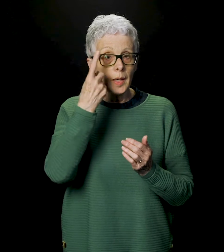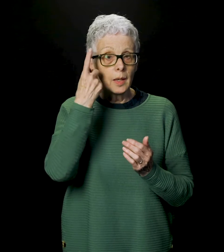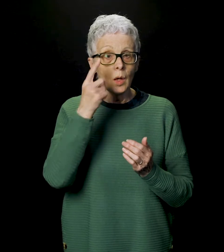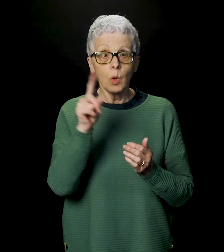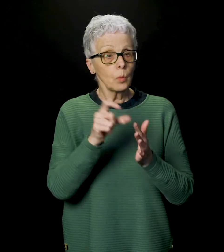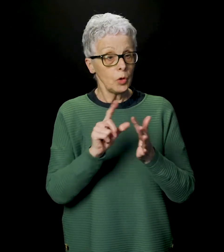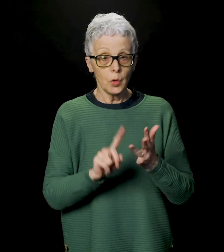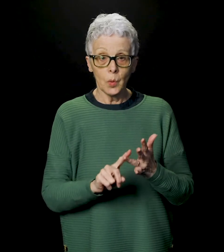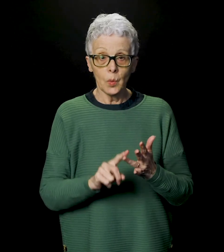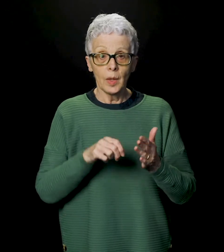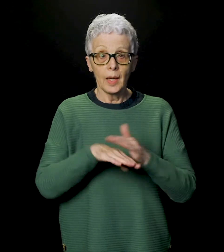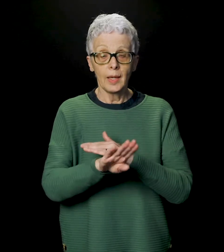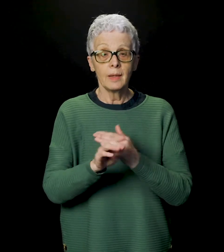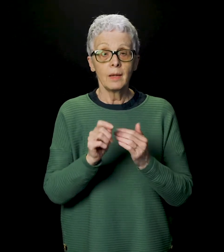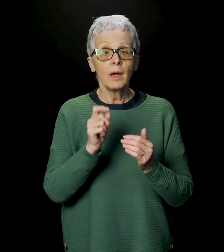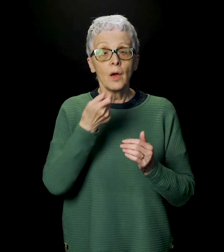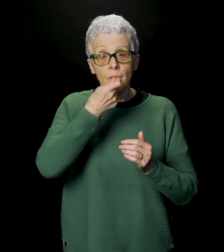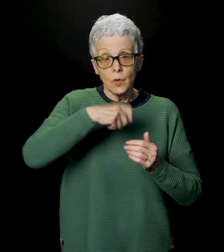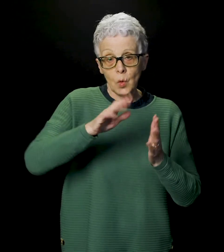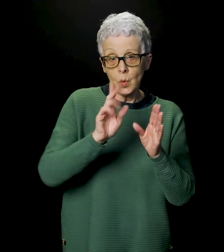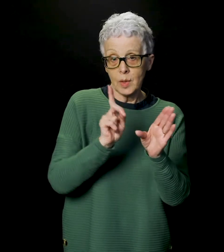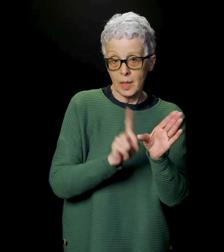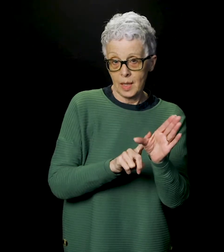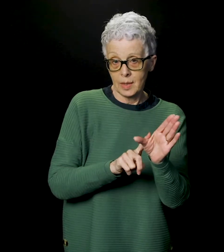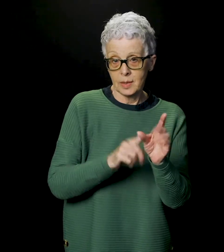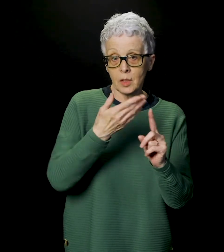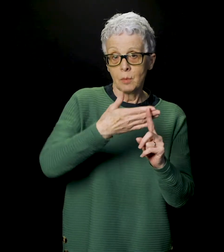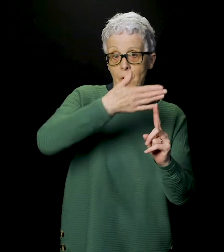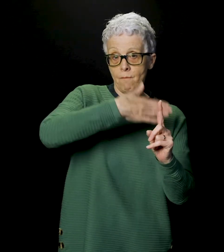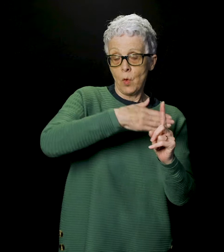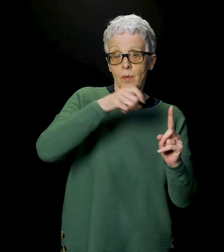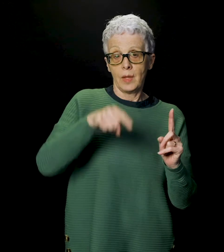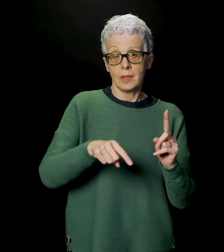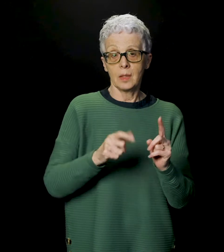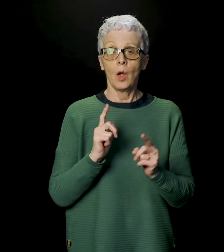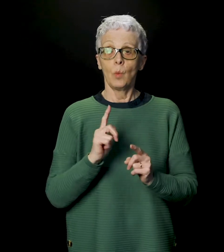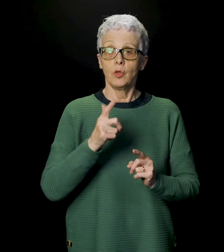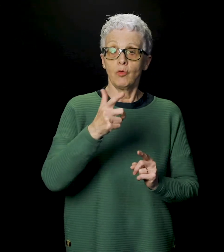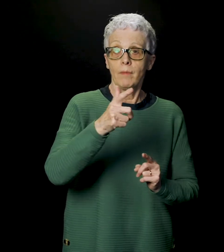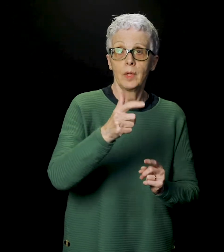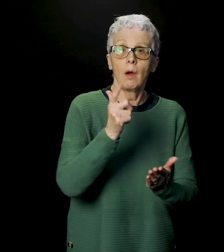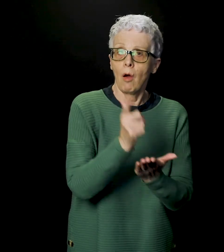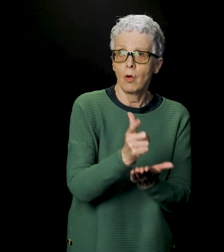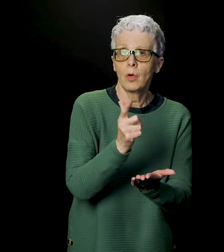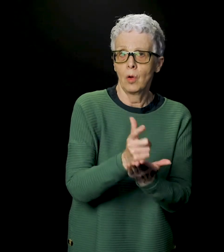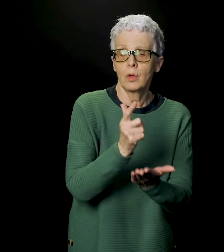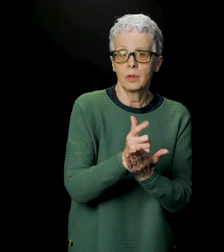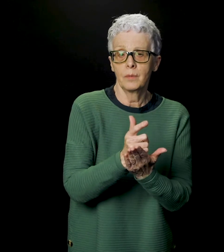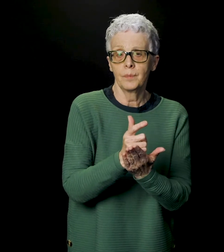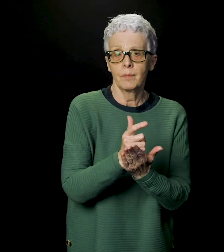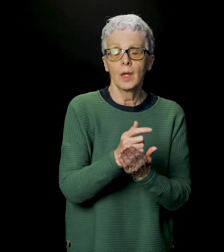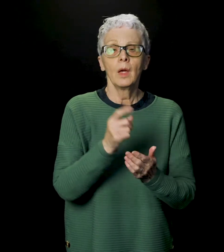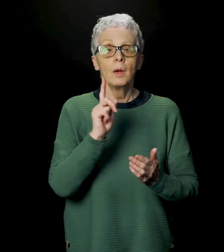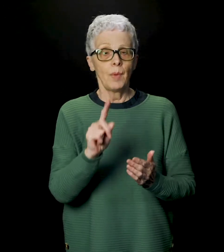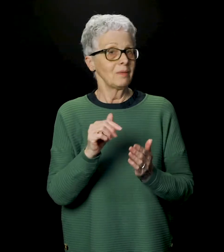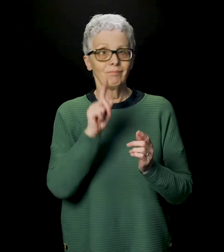what have we been doing in the last couple of years, especially as prior to this, we were travelling a lot. And obviously,